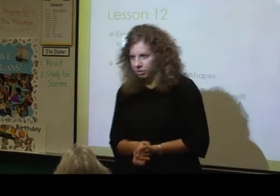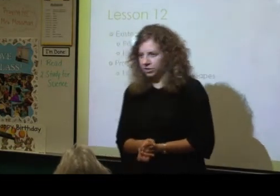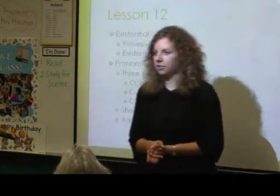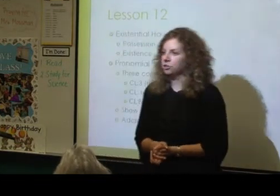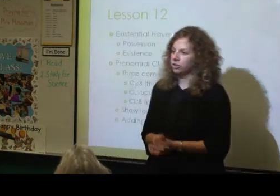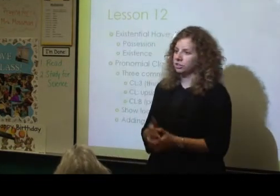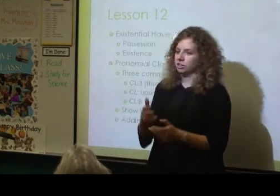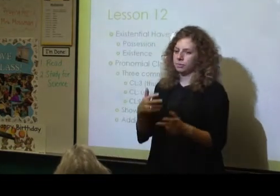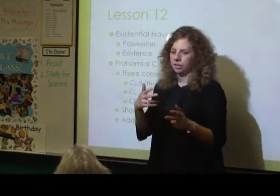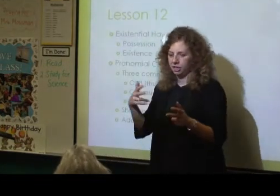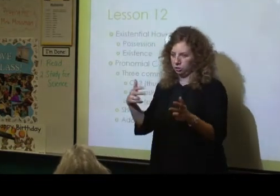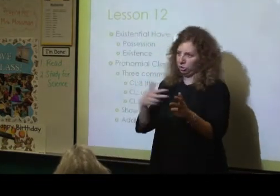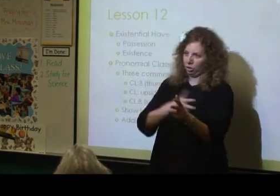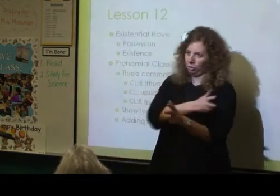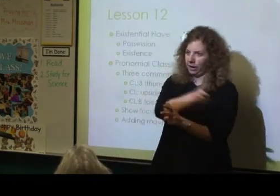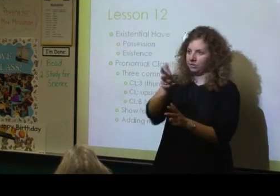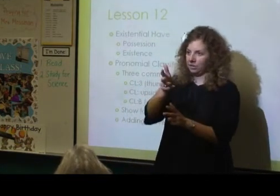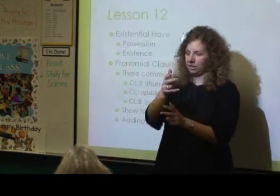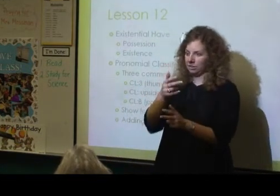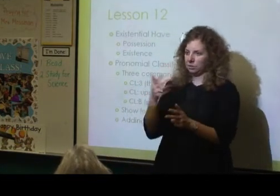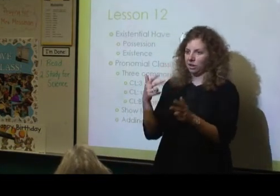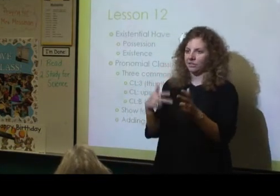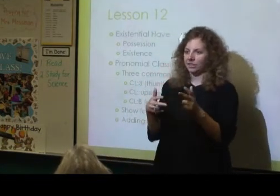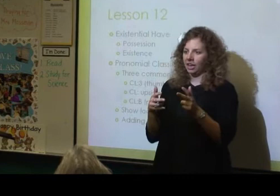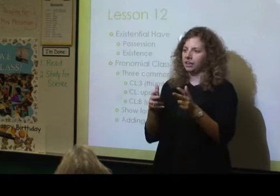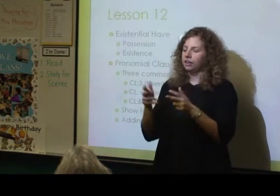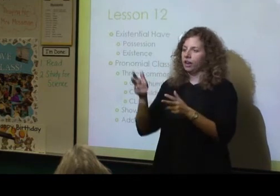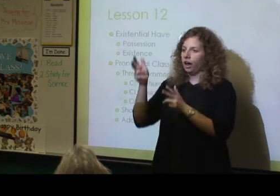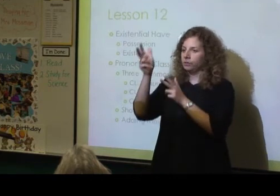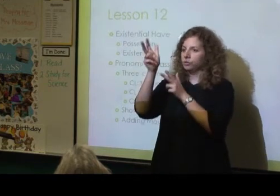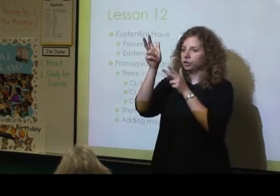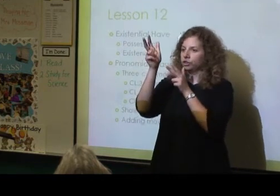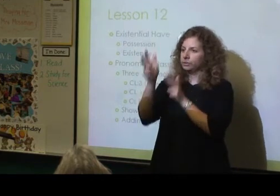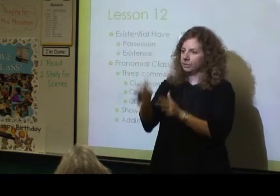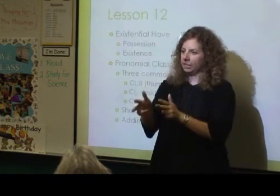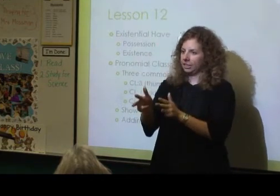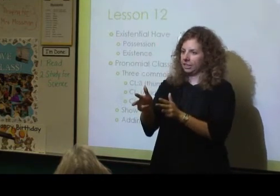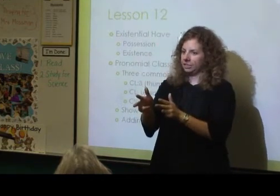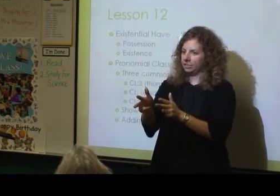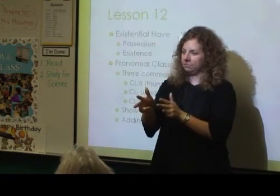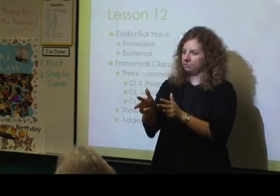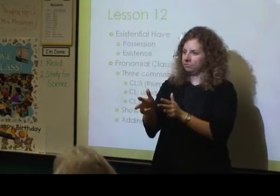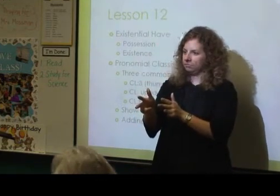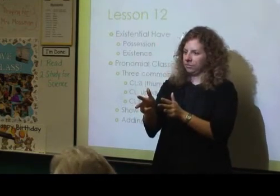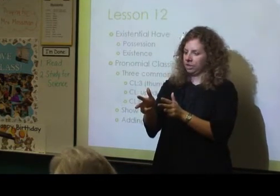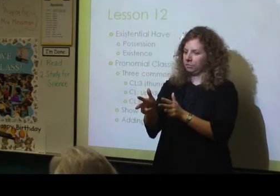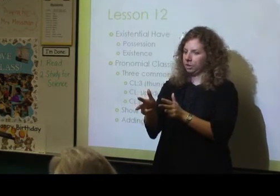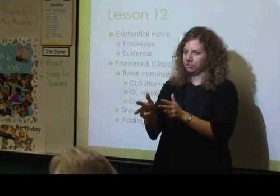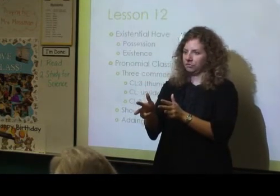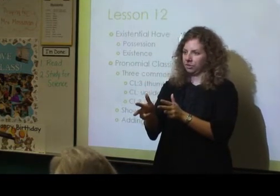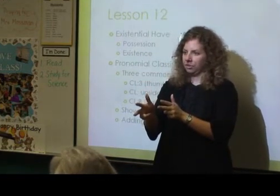front of the other, so I talked about like you could go around cutting someone off like that. So it could just be like this. and they're parked in front of each